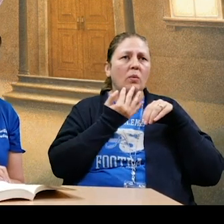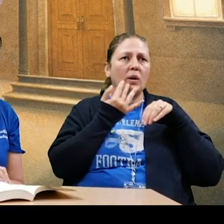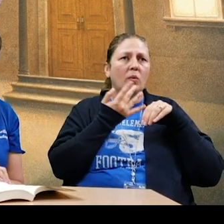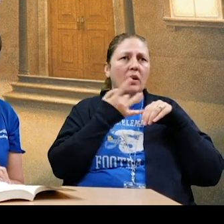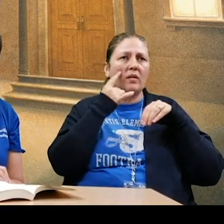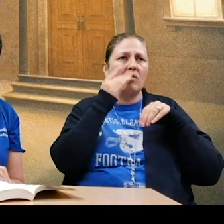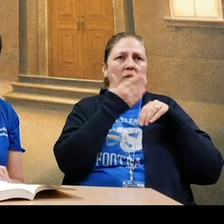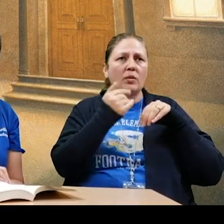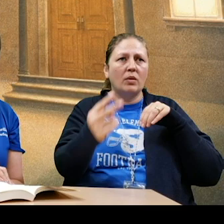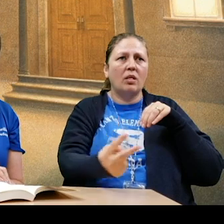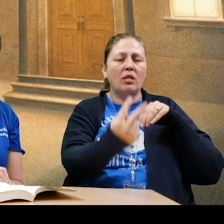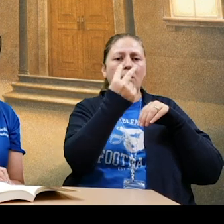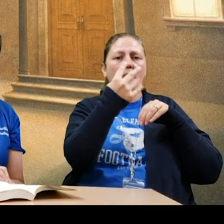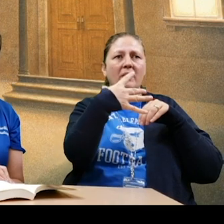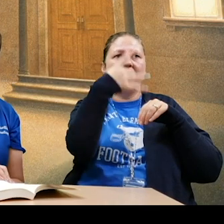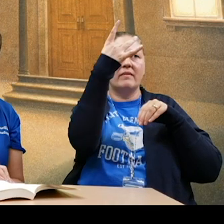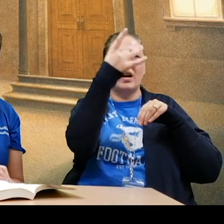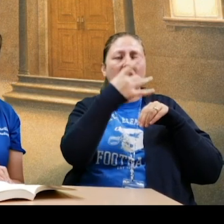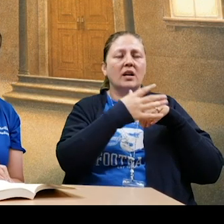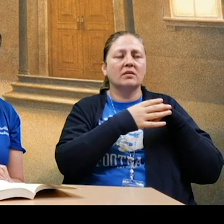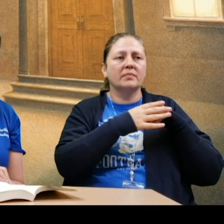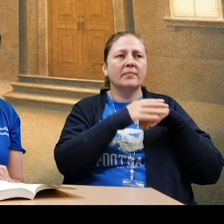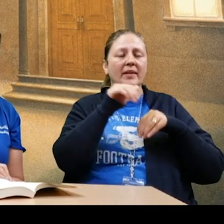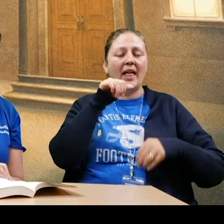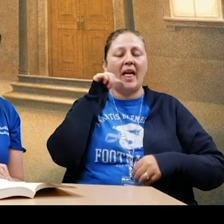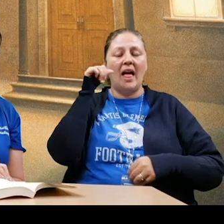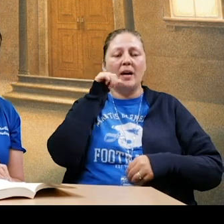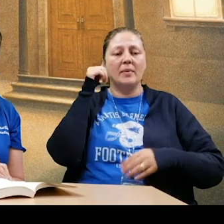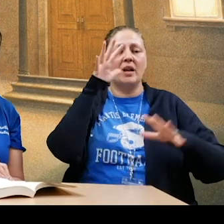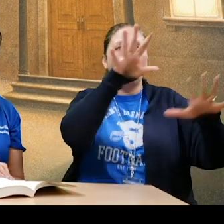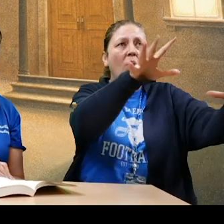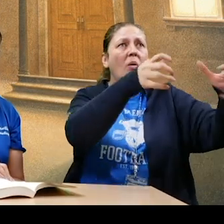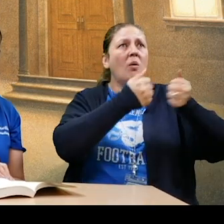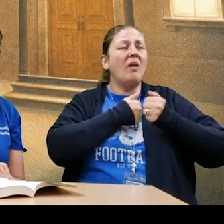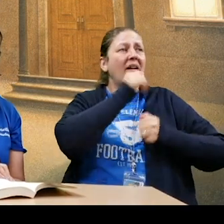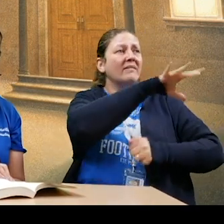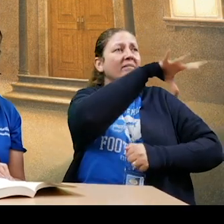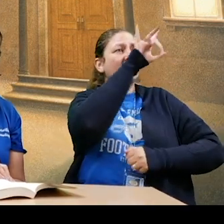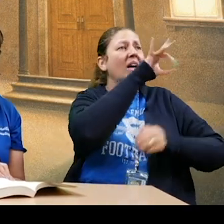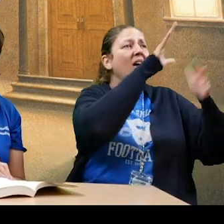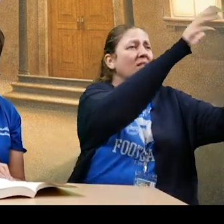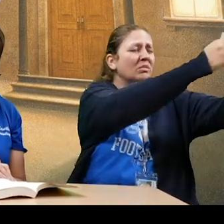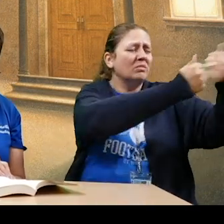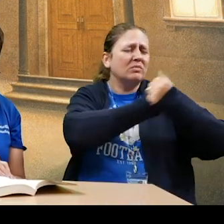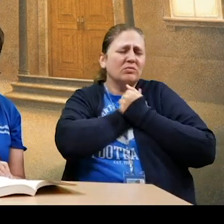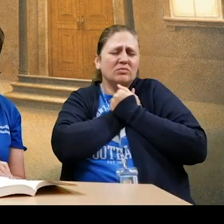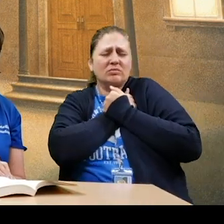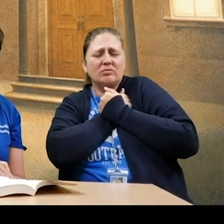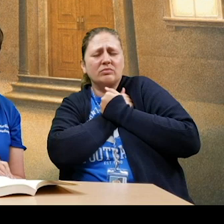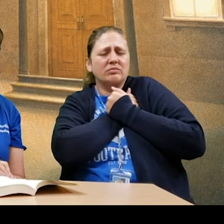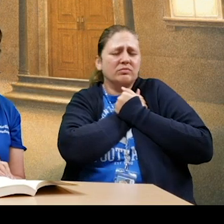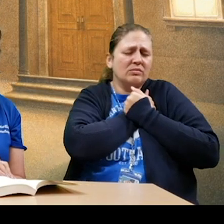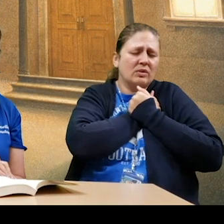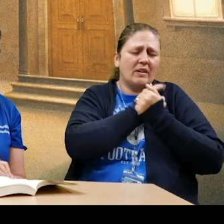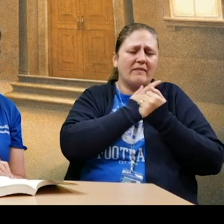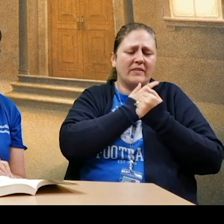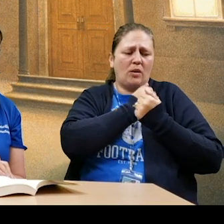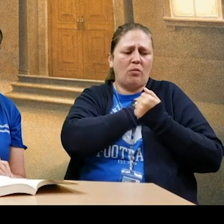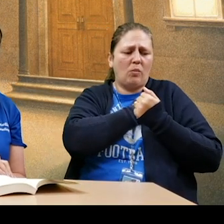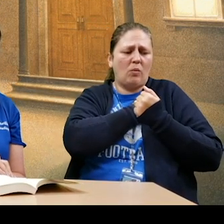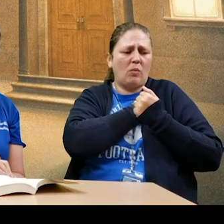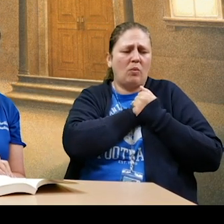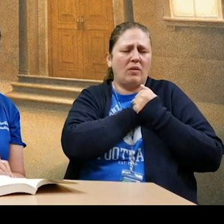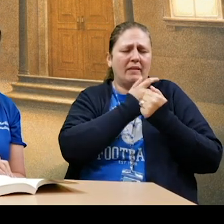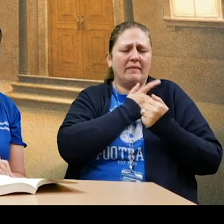wait. When Abilene found him, she held him close, so close that Edward could feel her heart